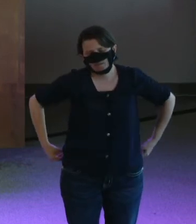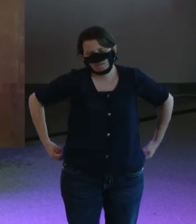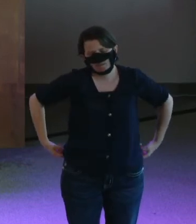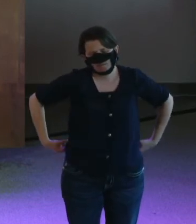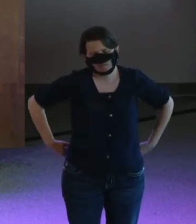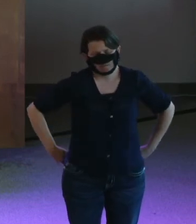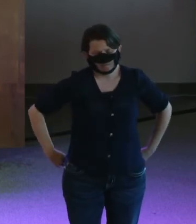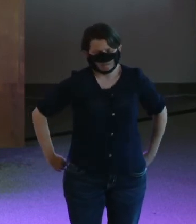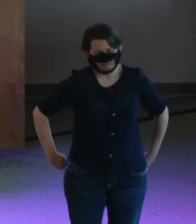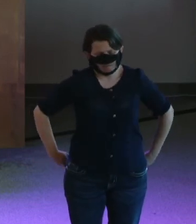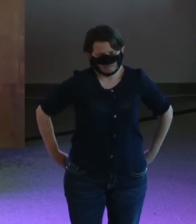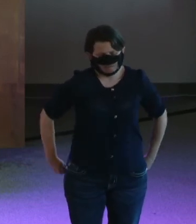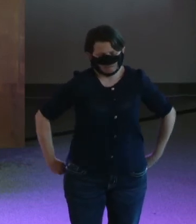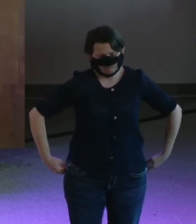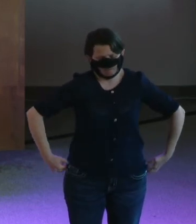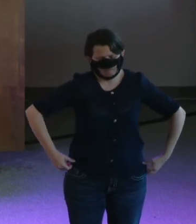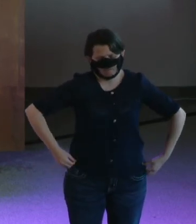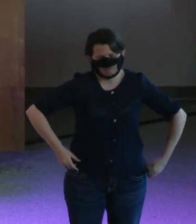So let's take this time